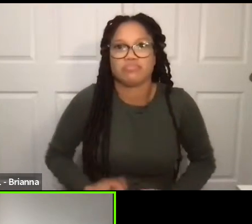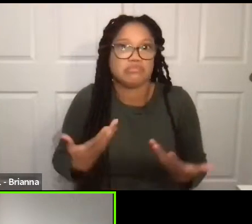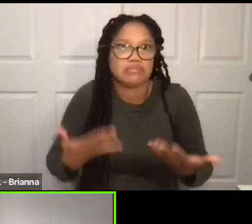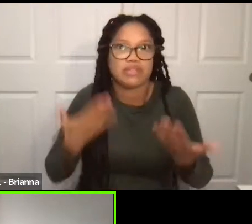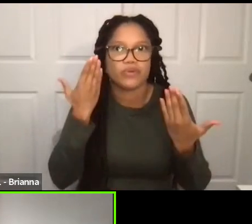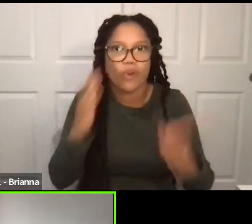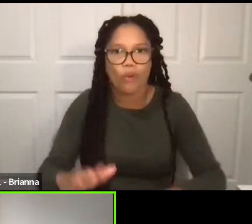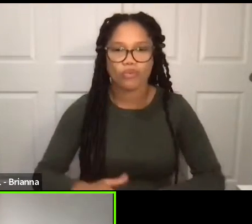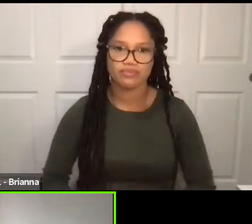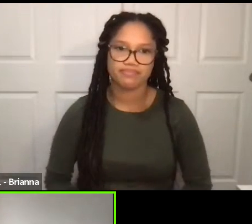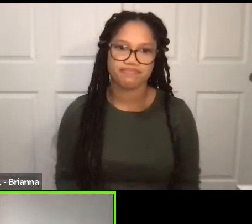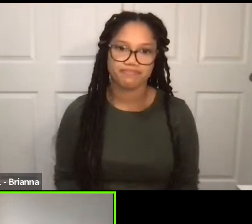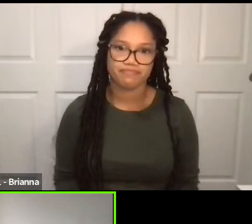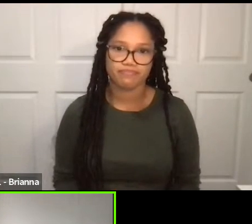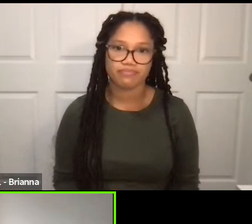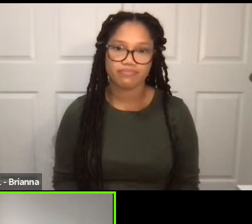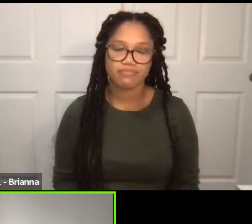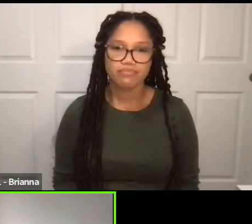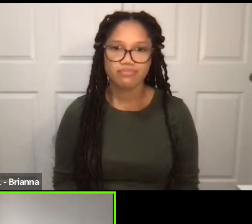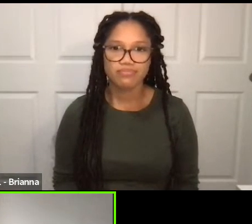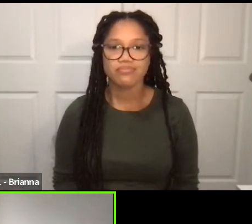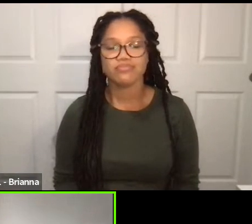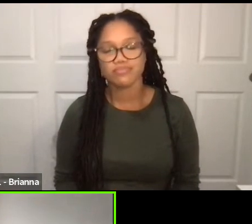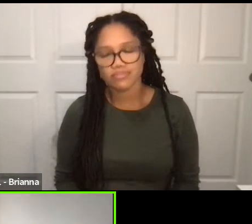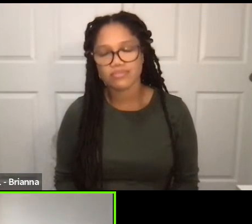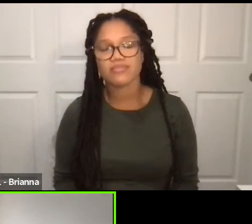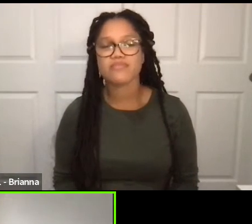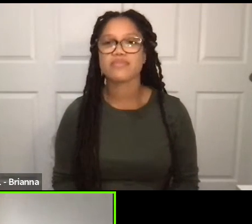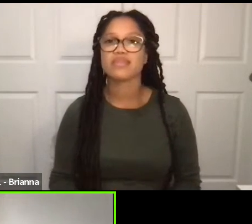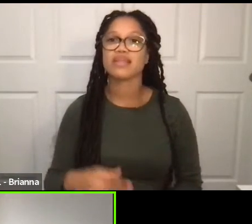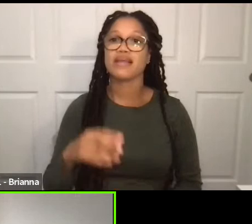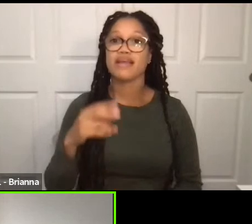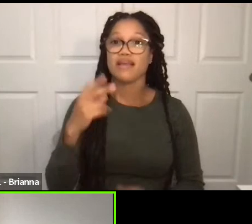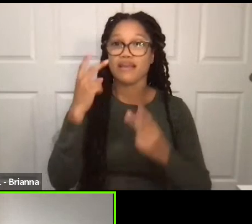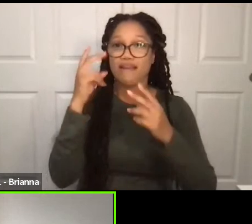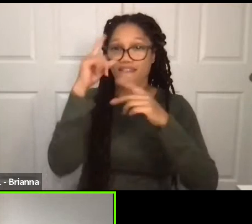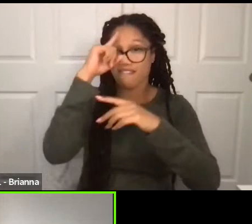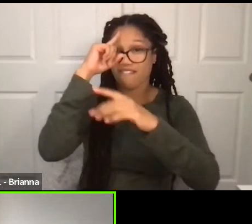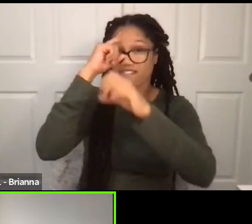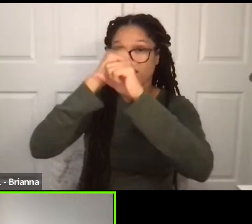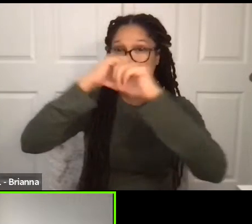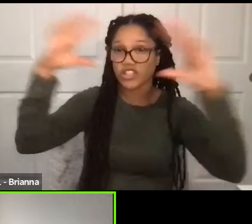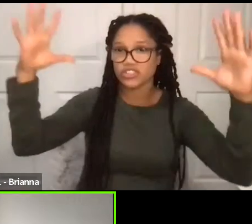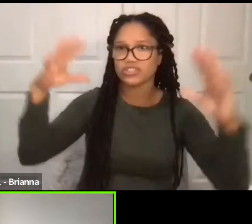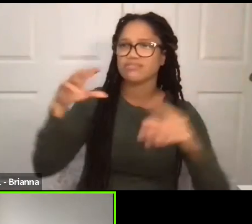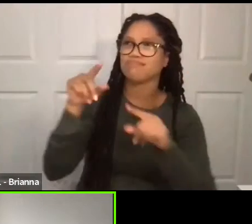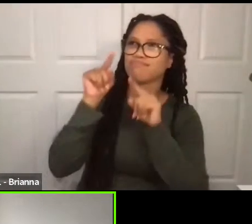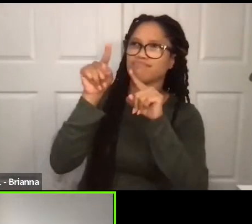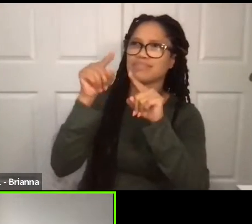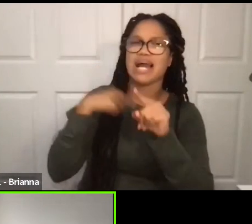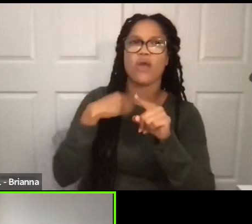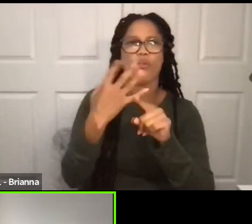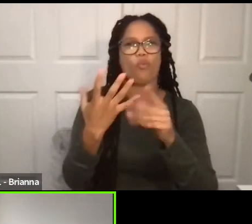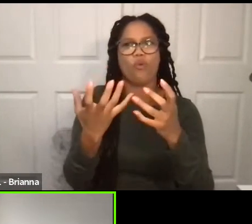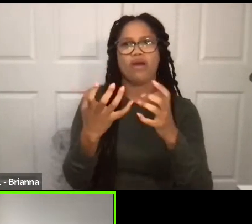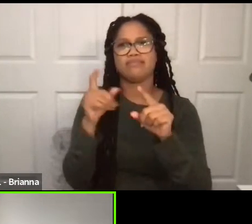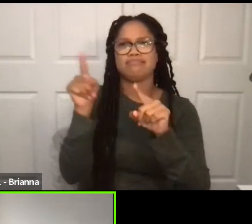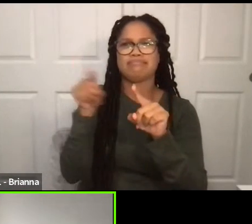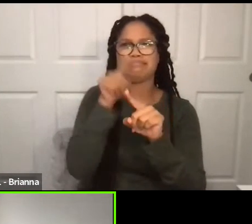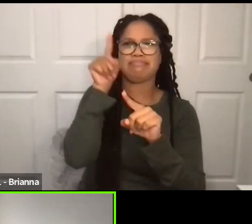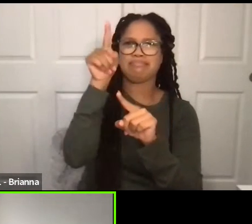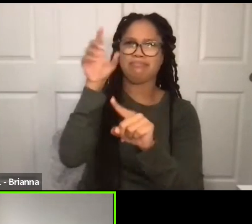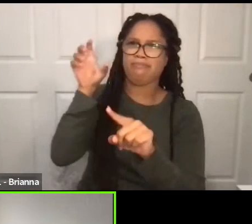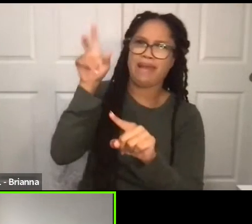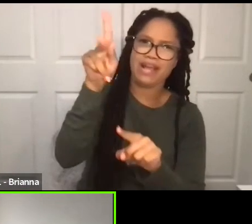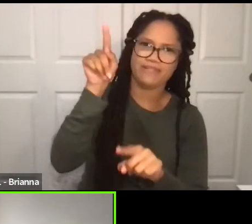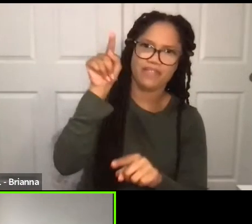having one of those experiences where I get led back to vision, which is something I've arrived at before. And so that pleasant, warm feeling of